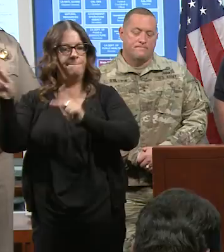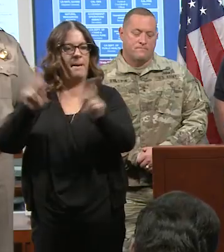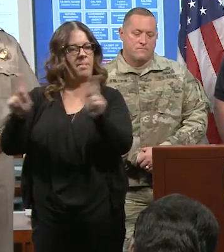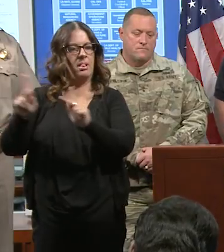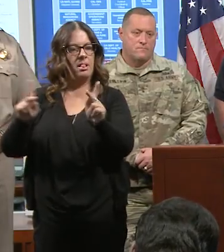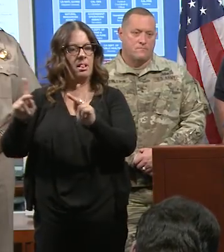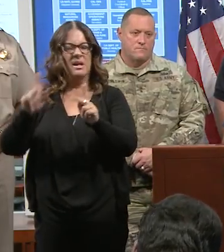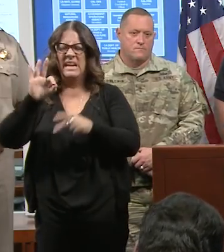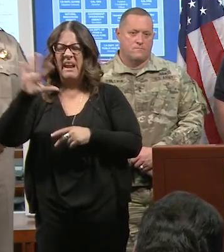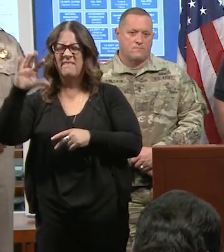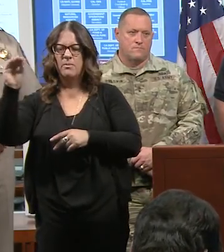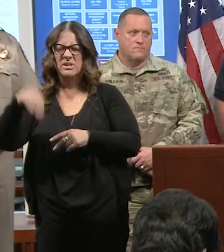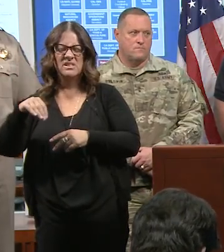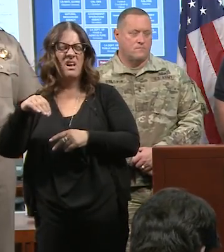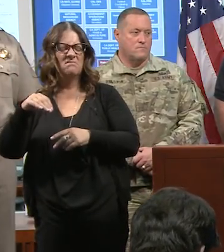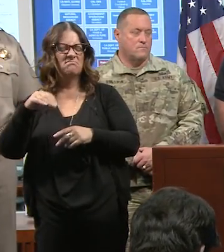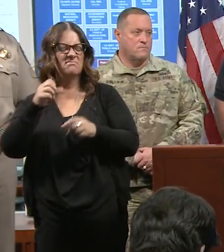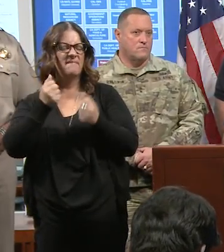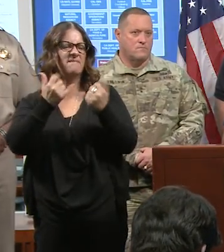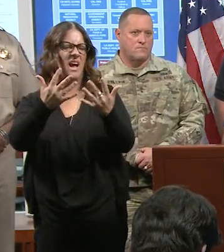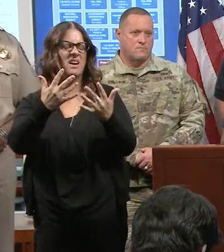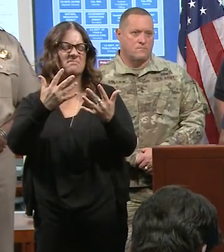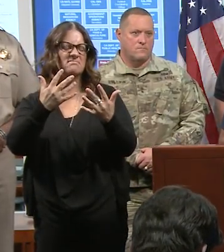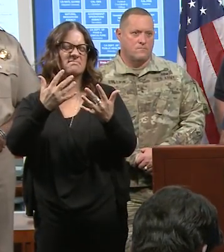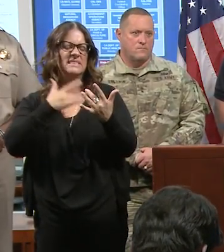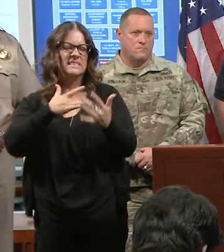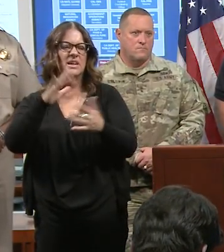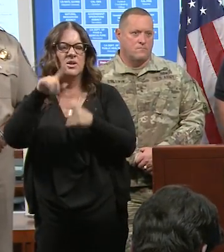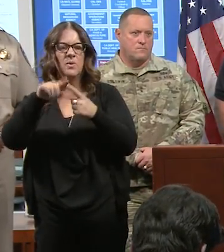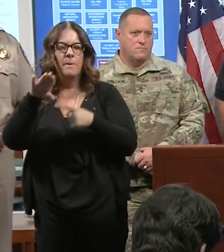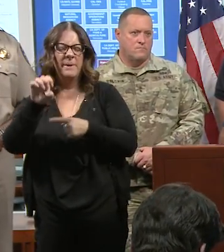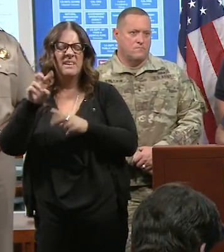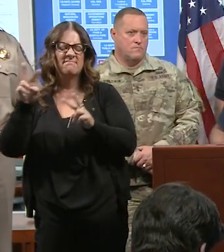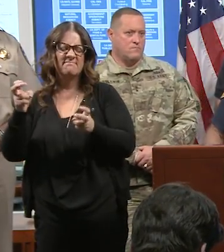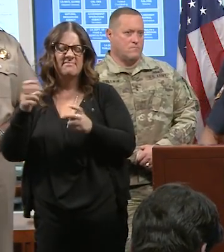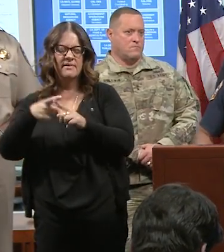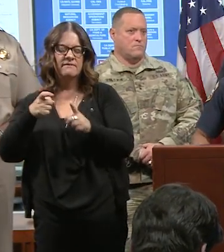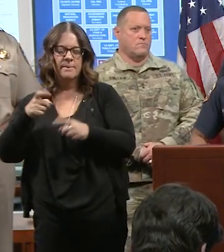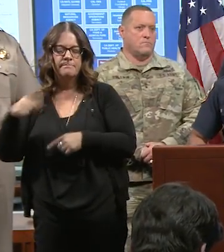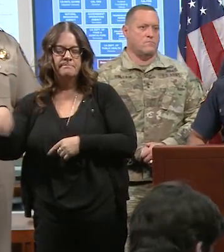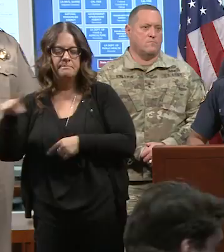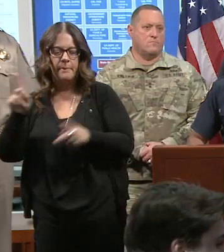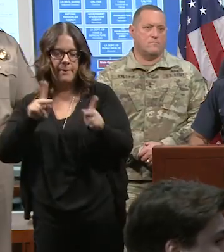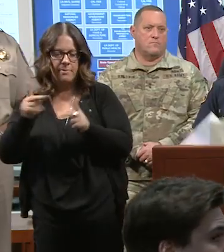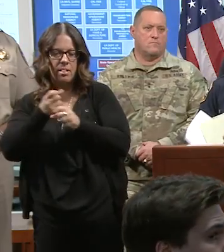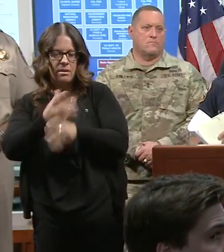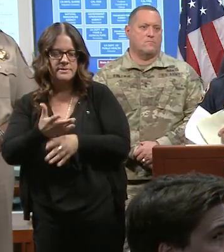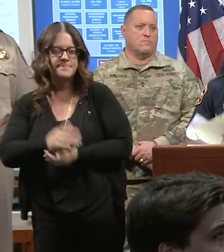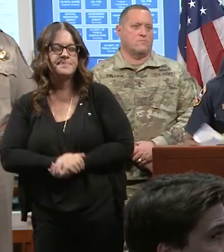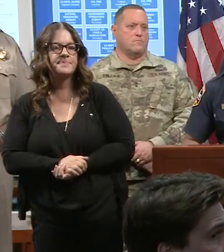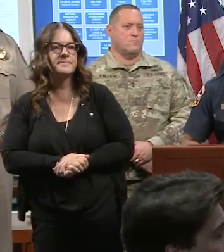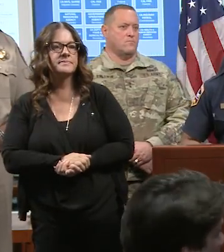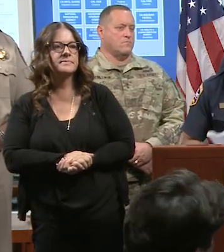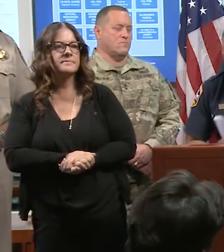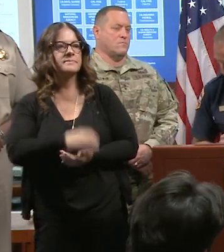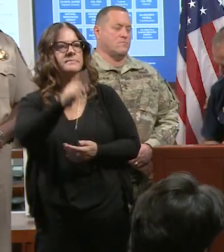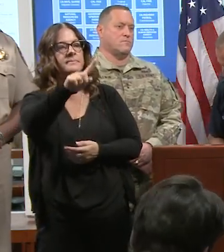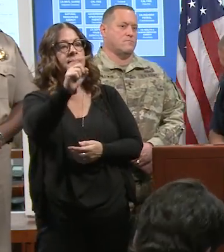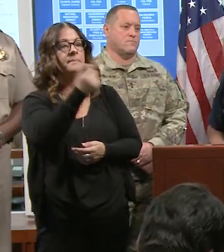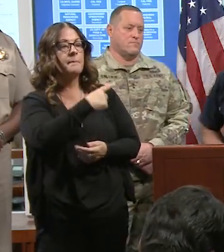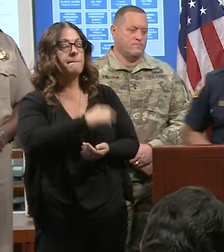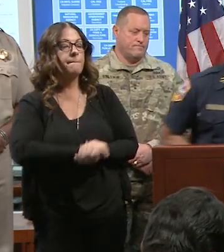of those causes. Okay, we're going to take one more question. Question for the Governor Brown or the gentleman representing FEMA. I was at a showroom yesterday,